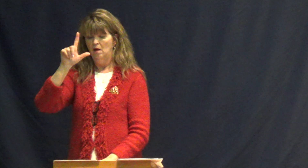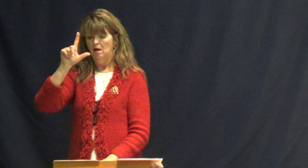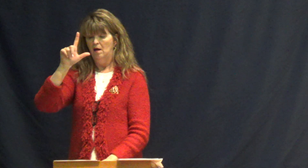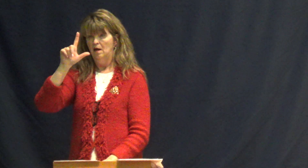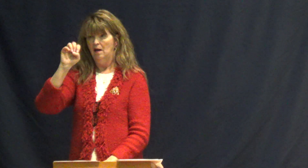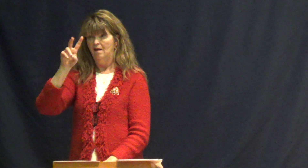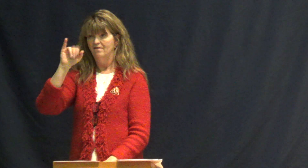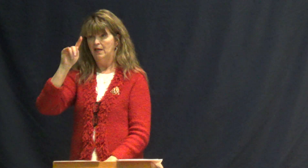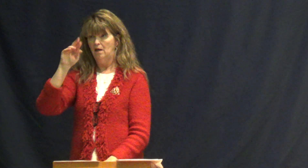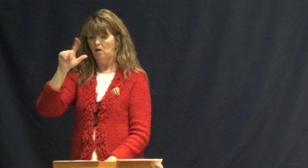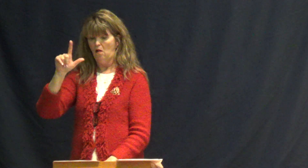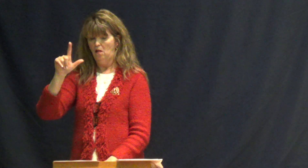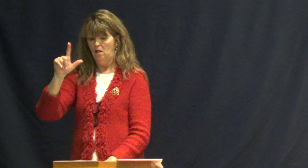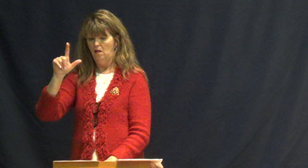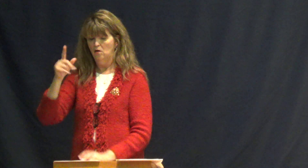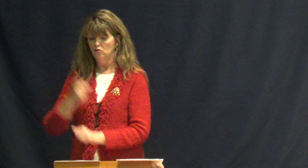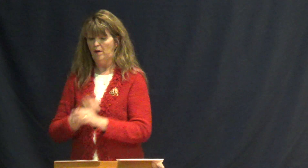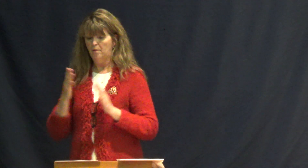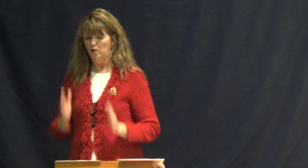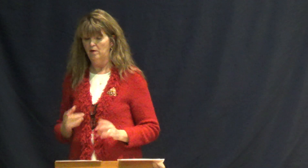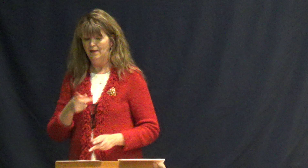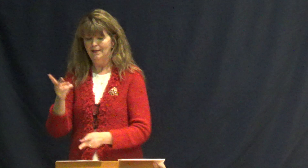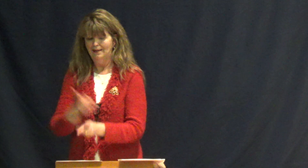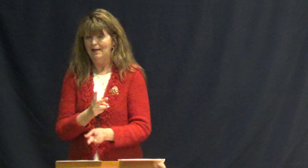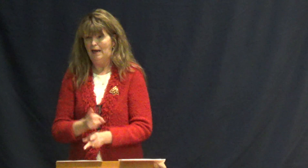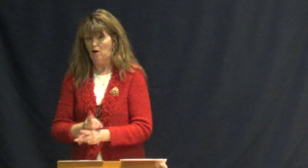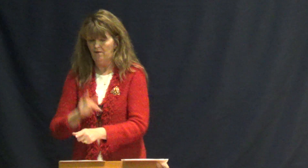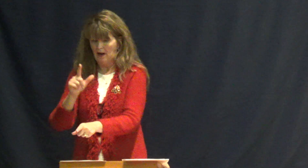who were taking care of the lambs